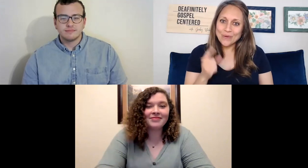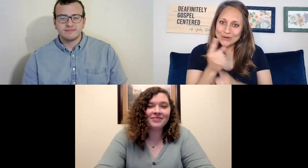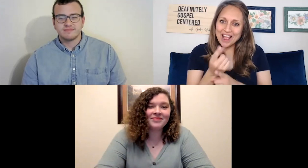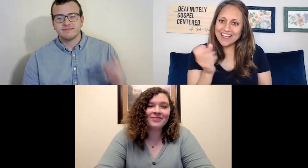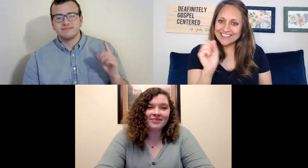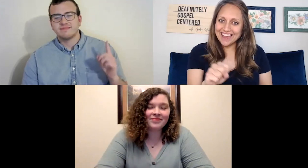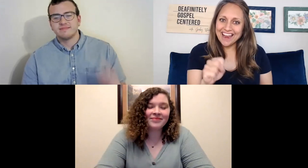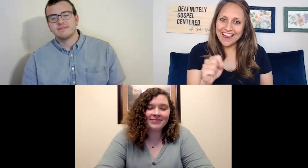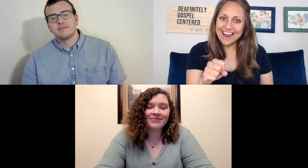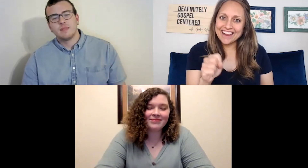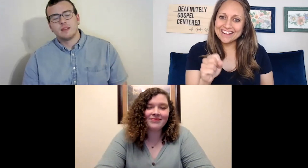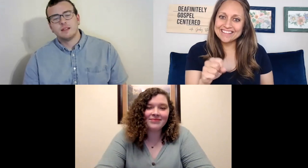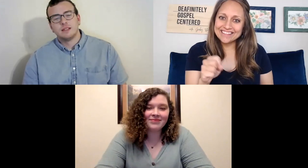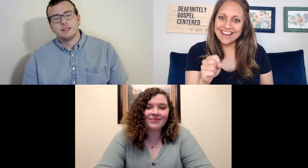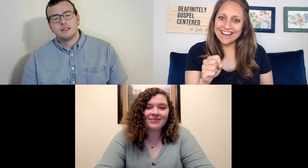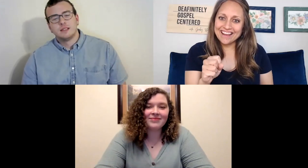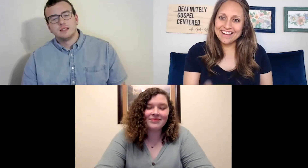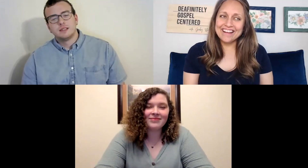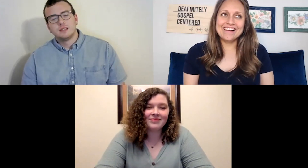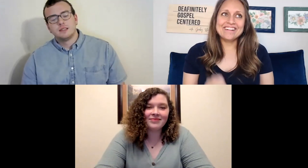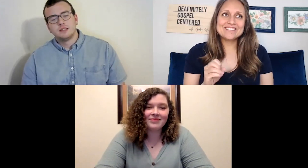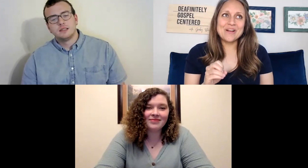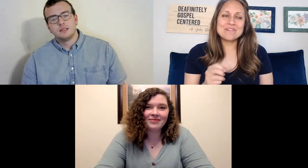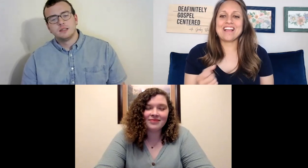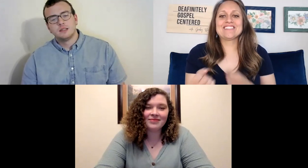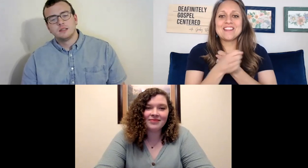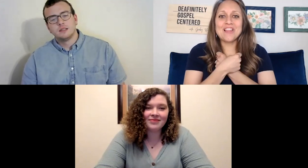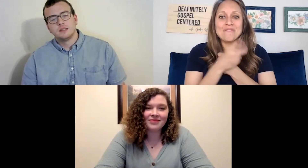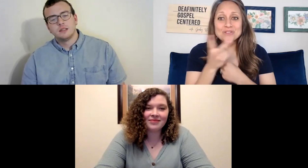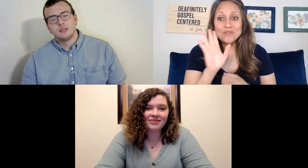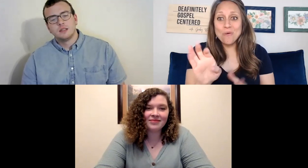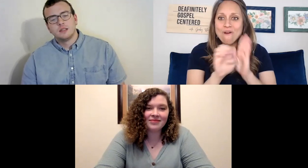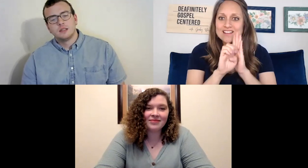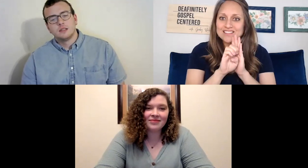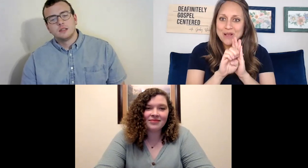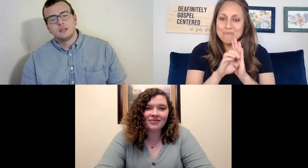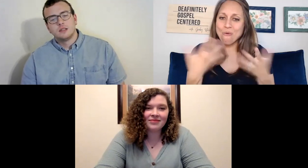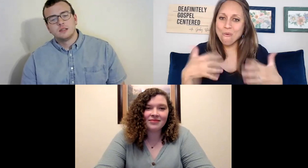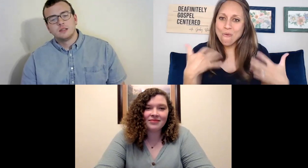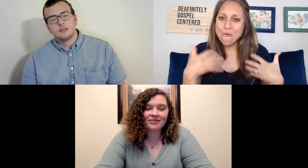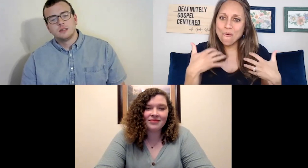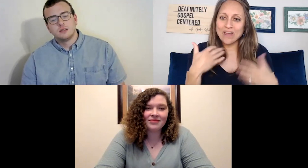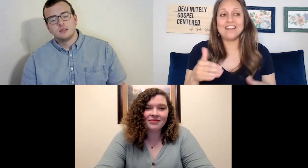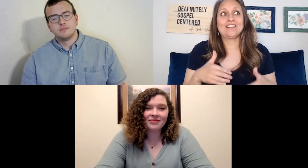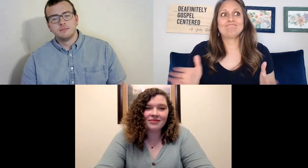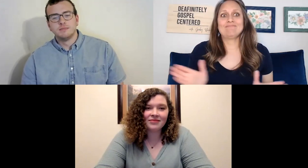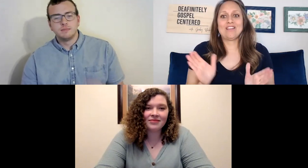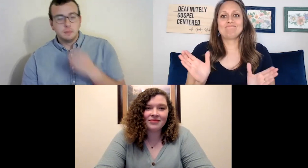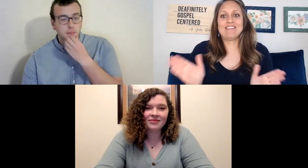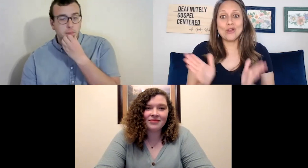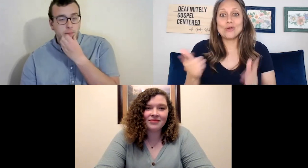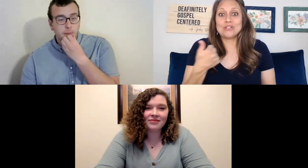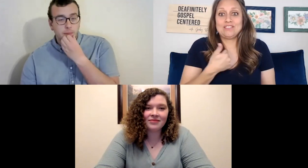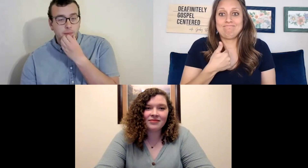be changed. God. Right? God's the only one who can do this, right? So I just love the example you guys have shared with